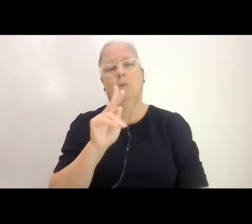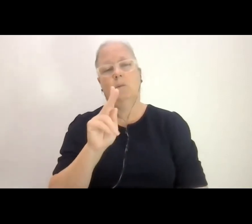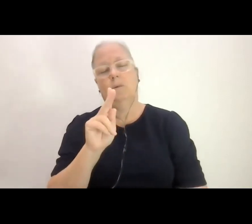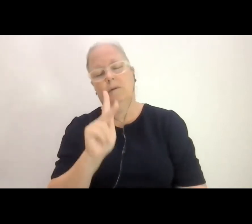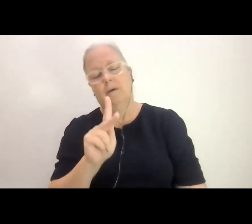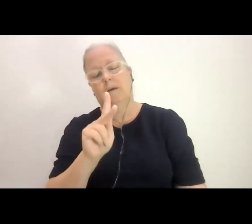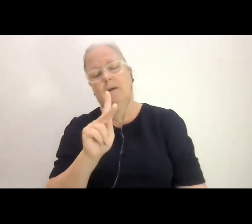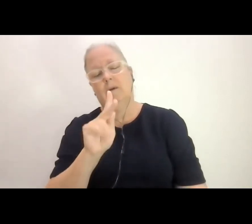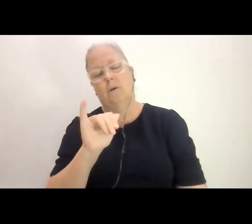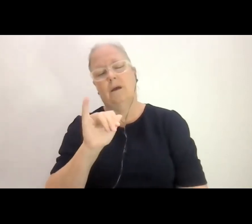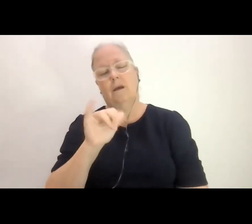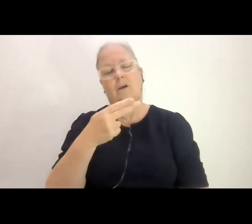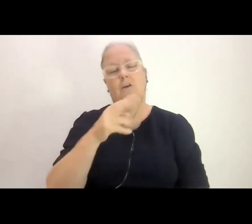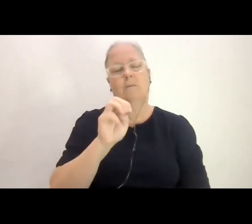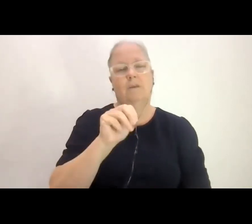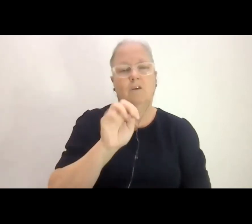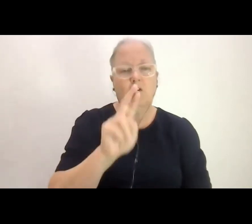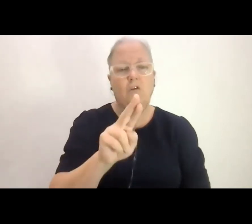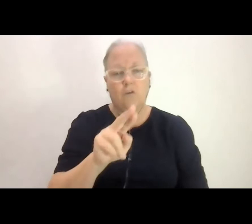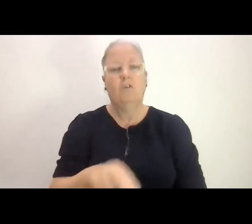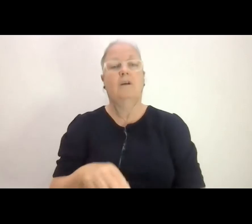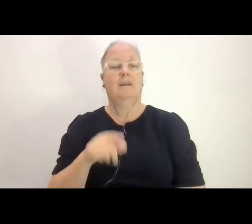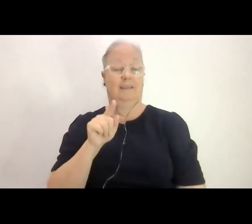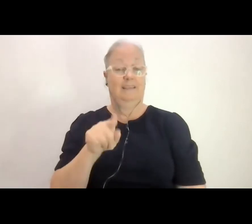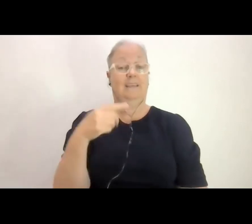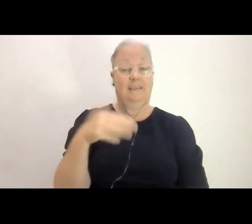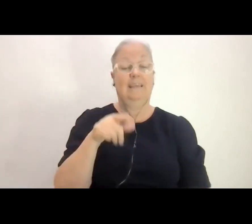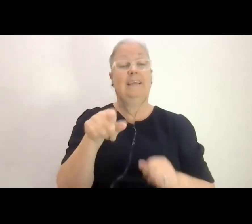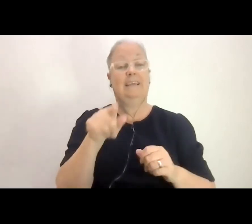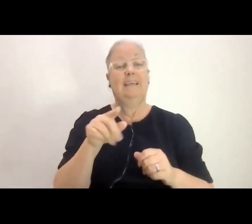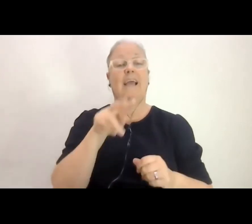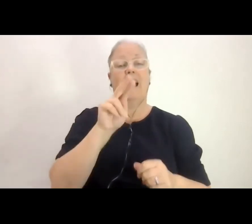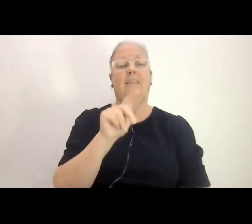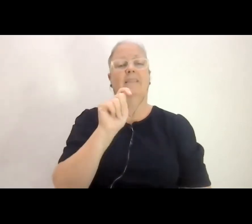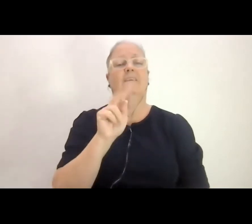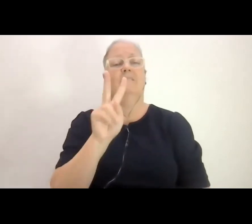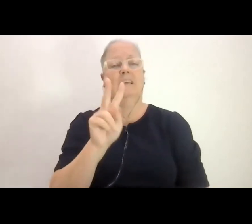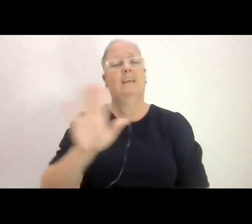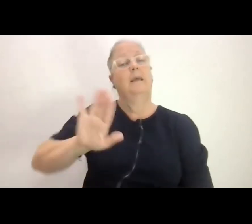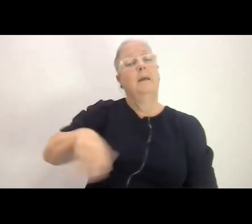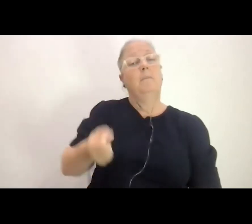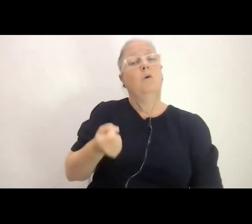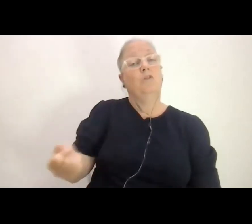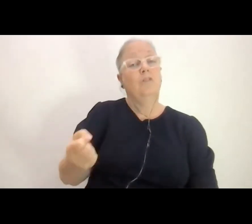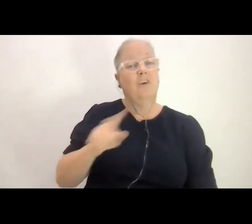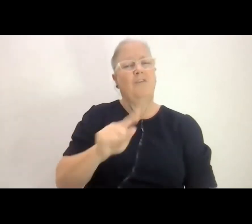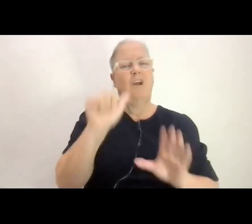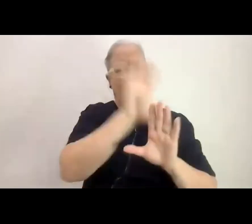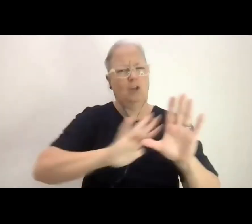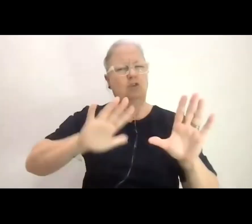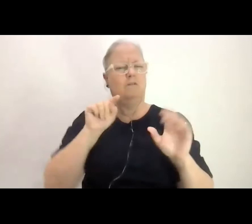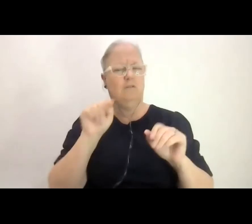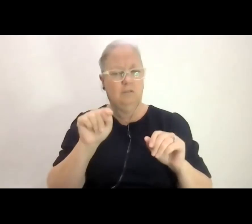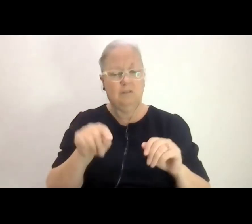Party for the USAID-funded Community Mobilization Initiative to End TB in Cambodia. And his career in public health spans nearly